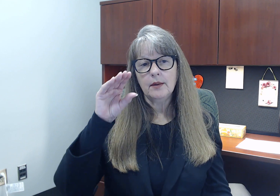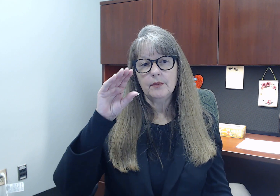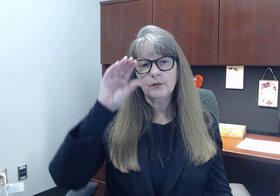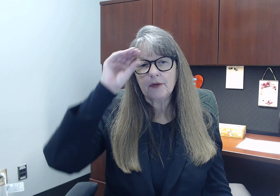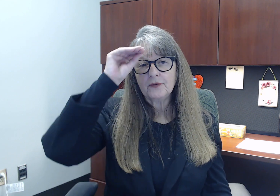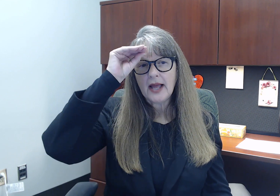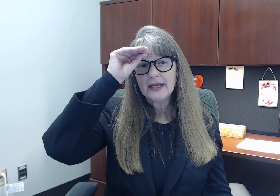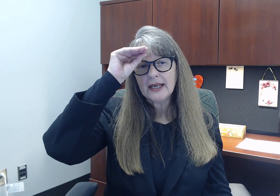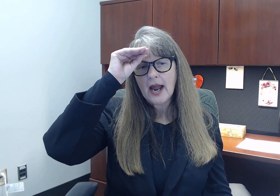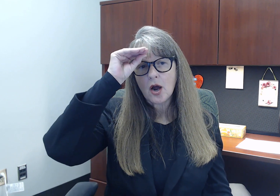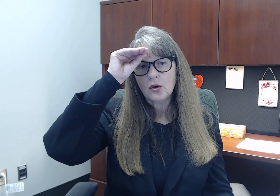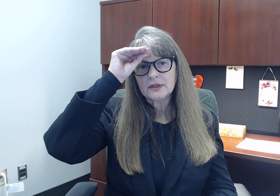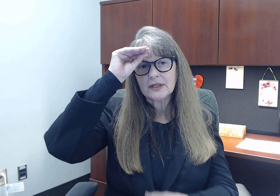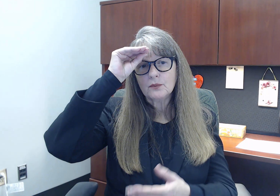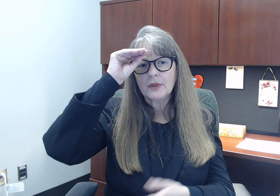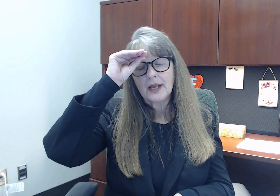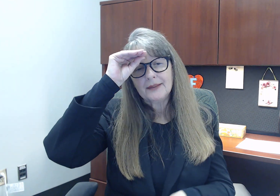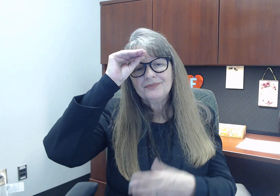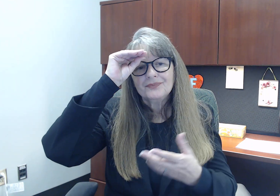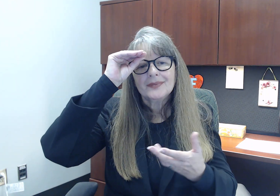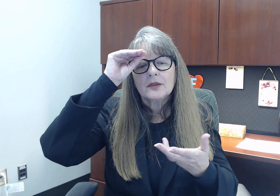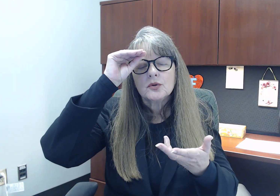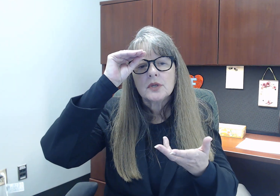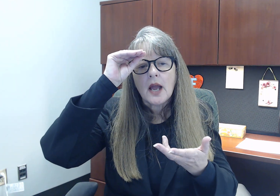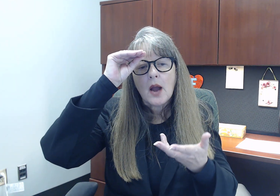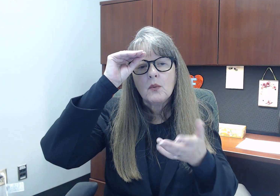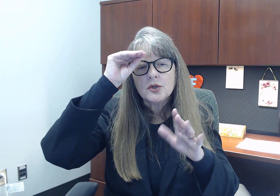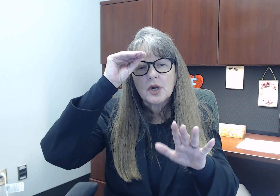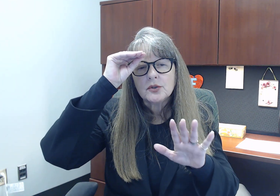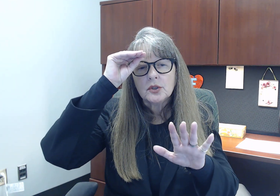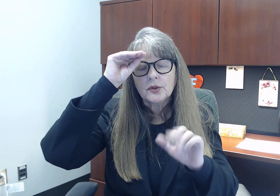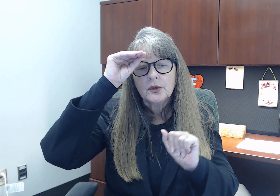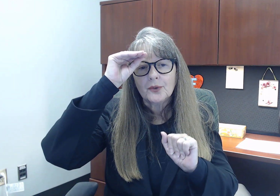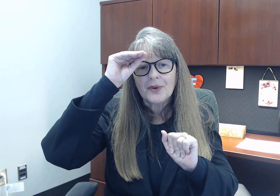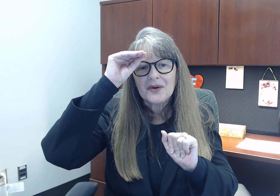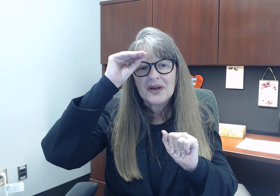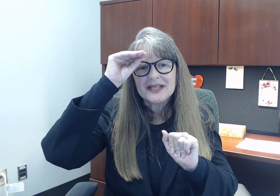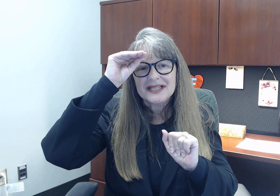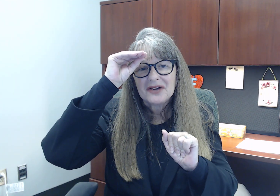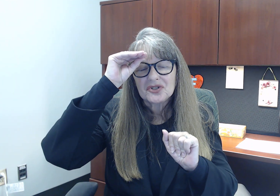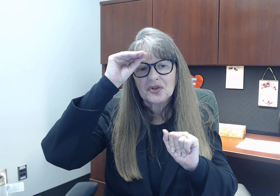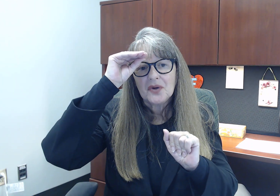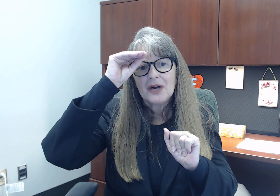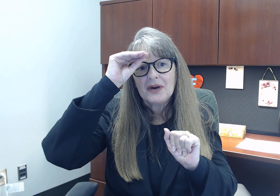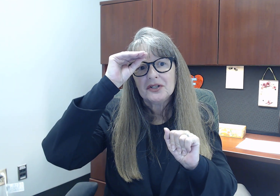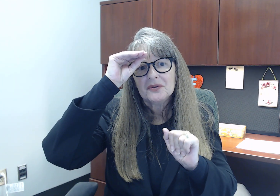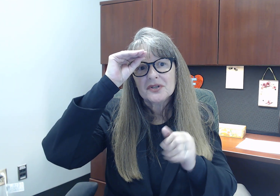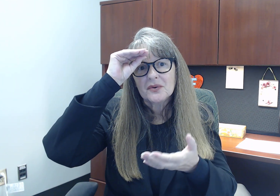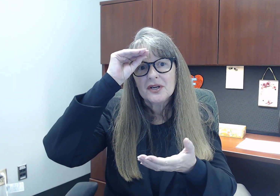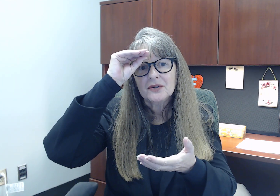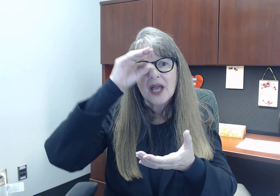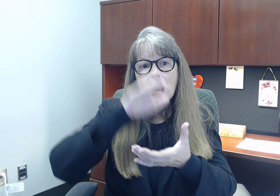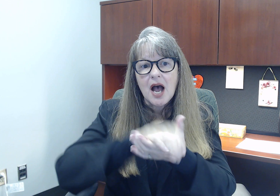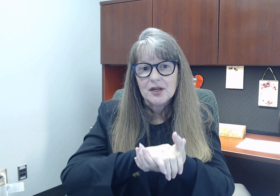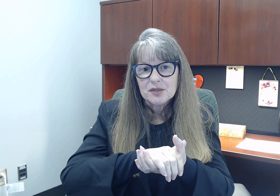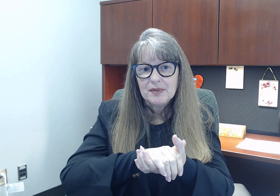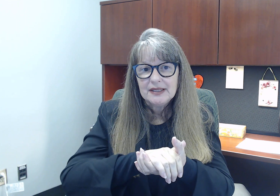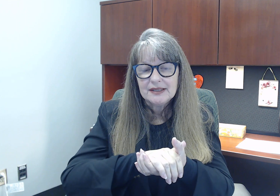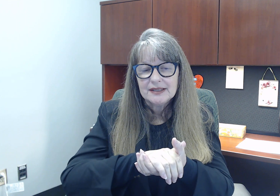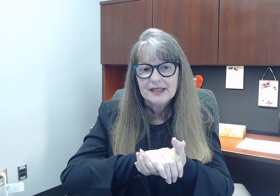We flatten it out. I want y'all to learn it the right way, and I'll show you how I do it. So here's husband,